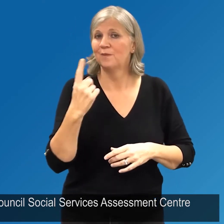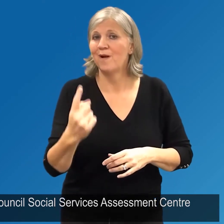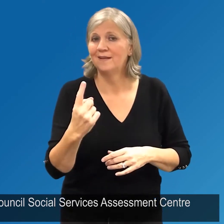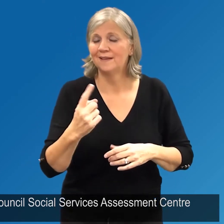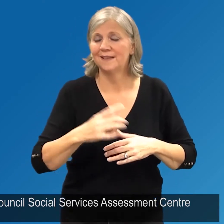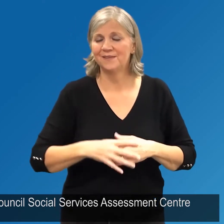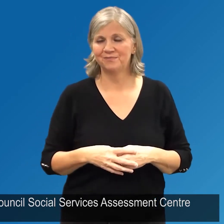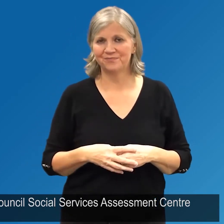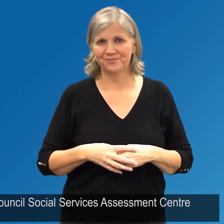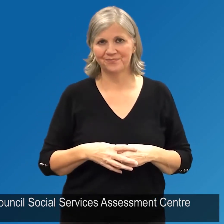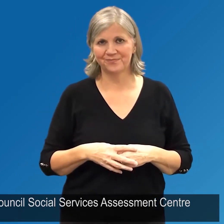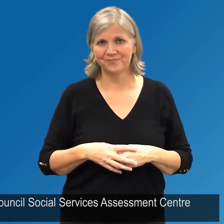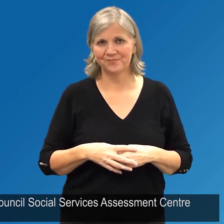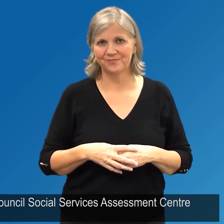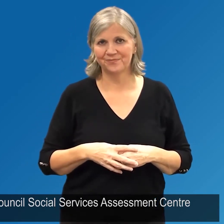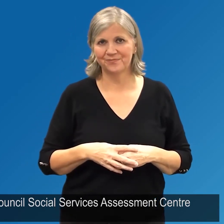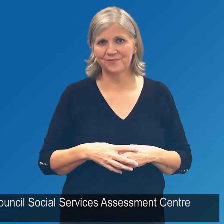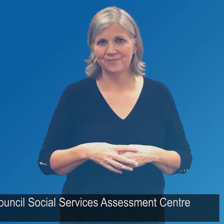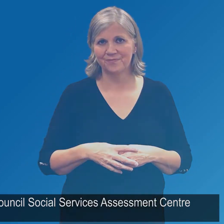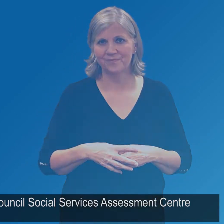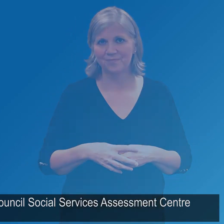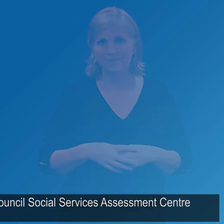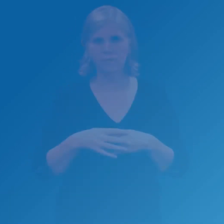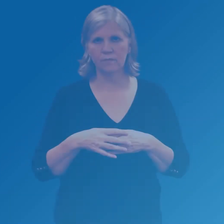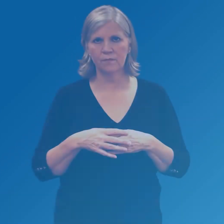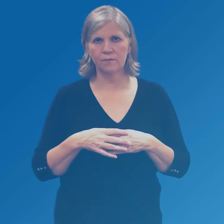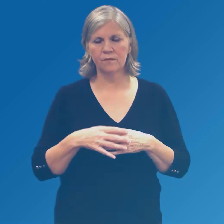Social Services Assessment Centre.